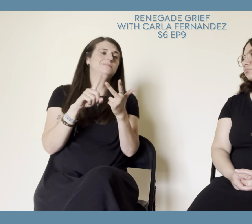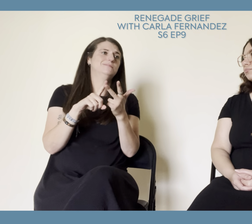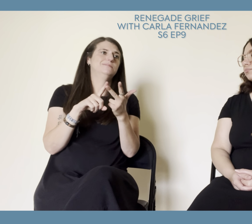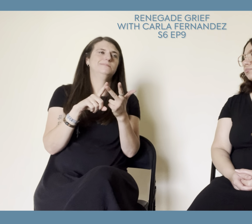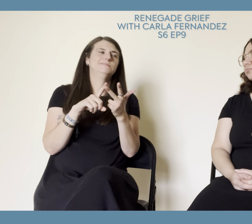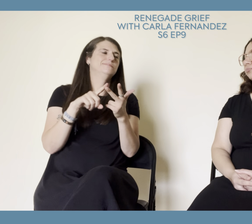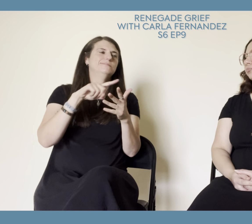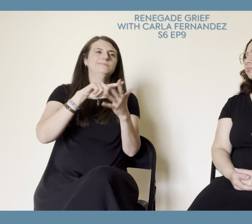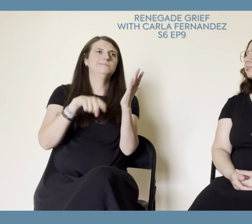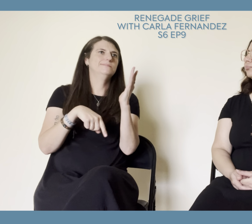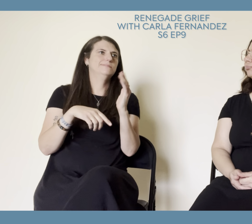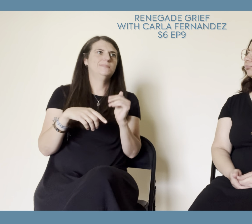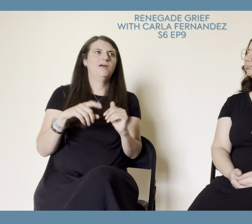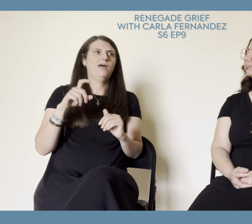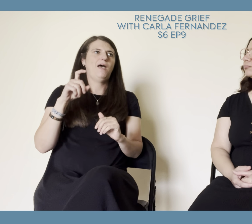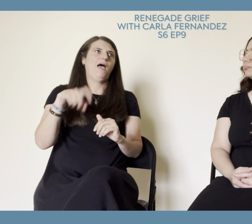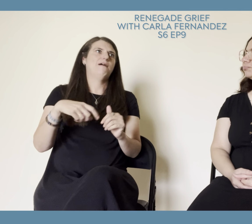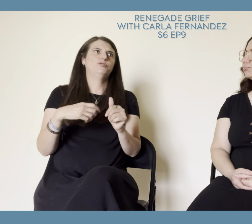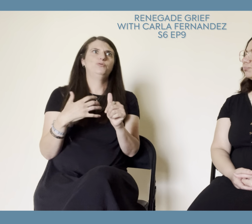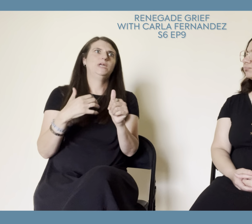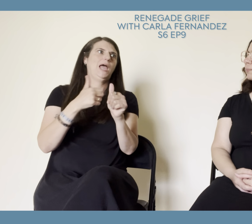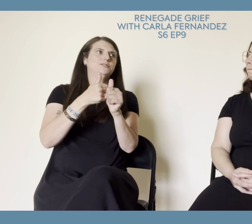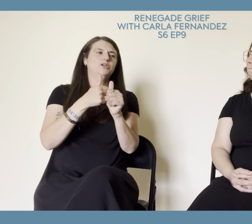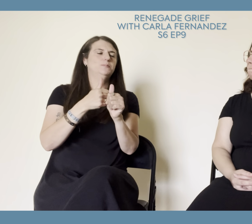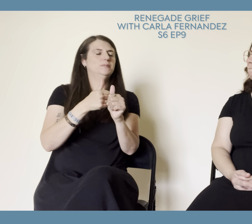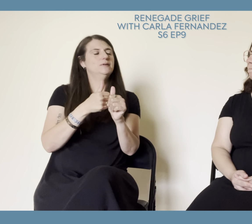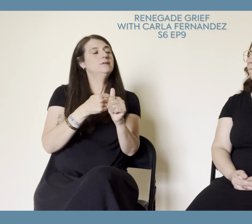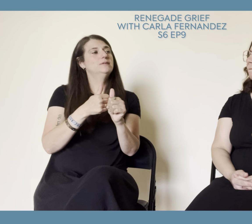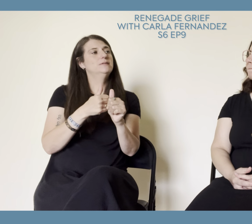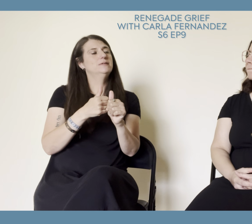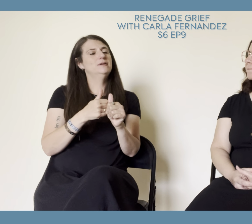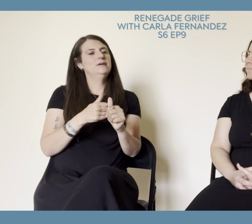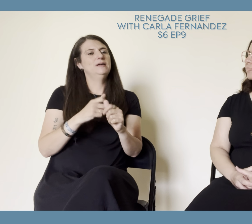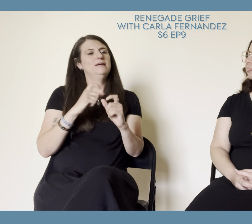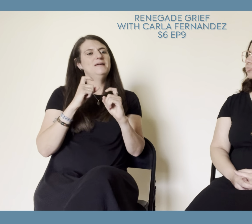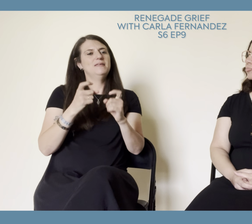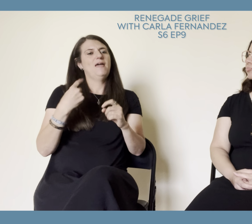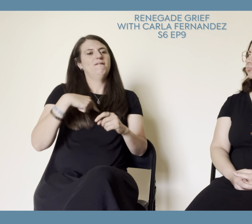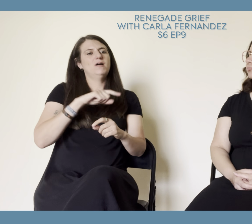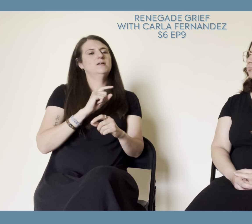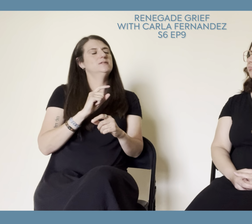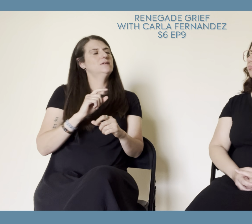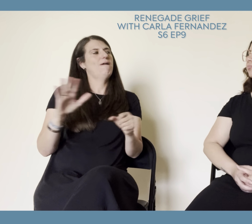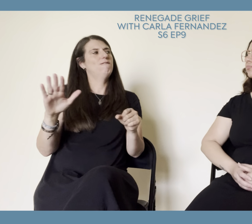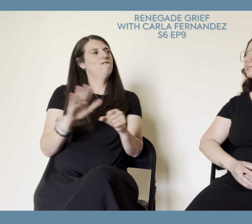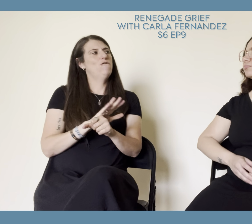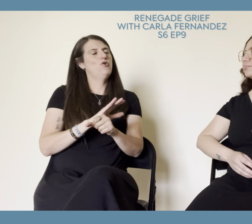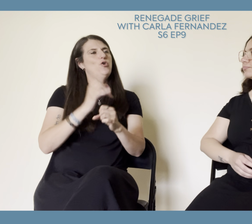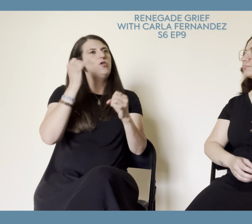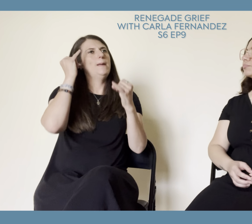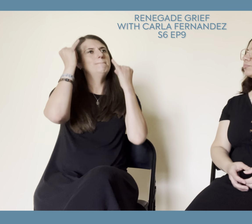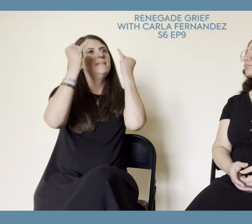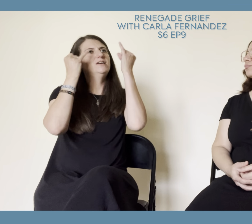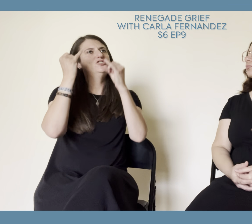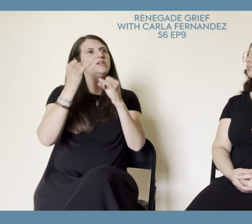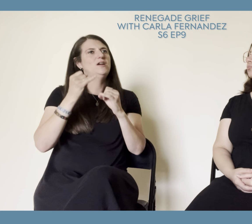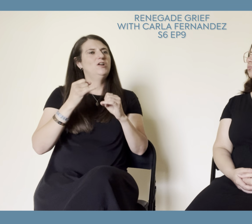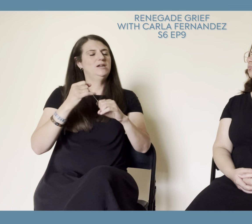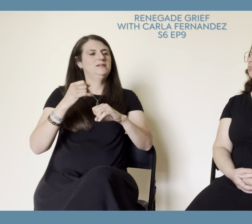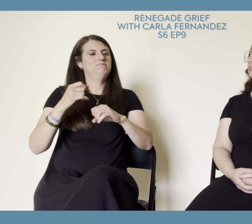nose catch-ups that happen when you haven't seen someone for a little while, but it gave us this like whole imaginary landscape within which we could play and get to know